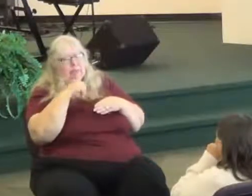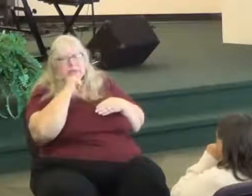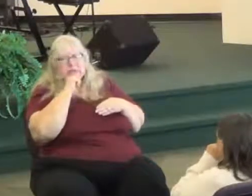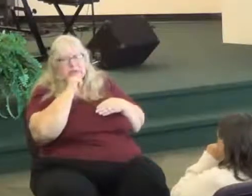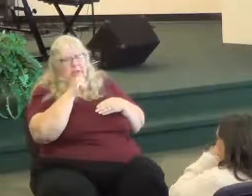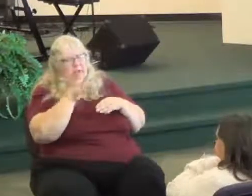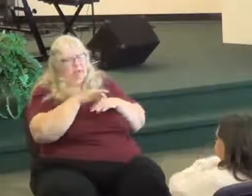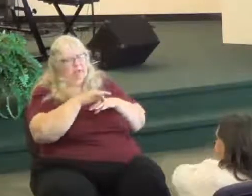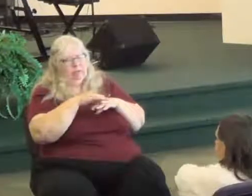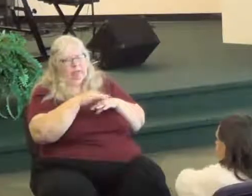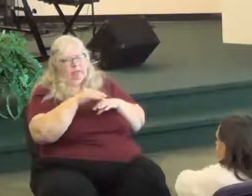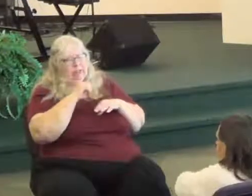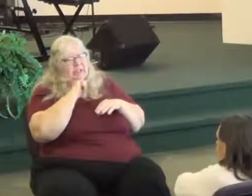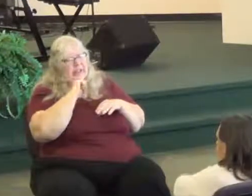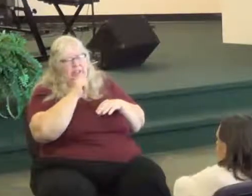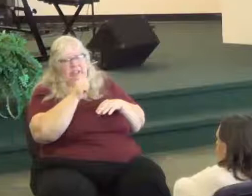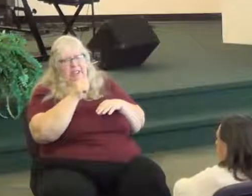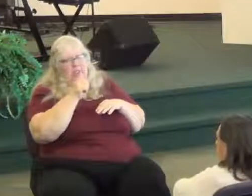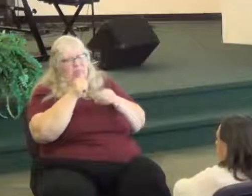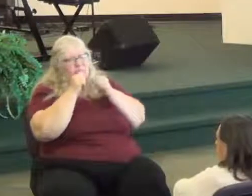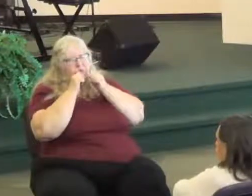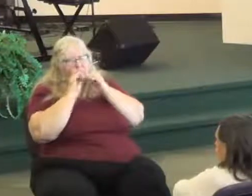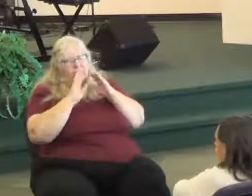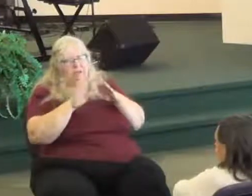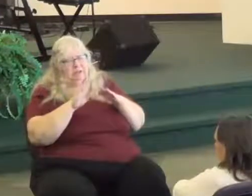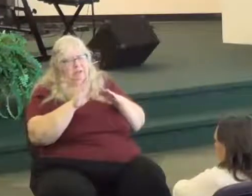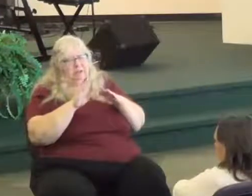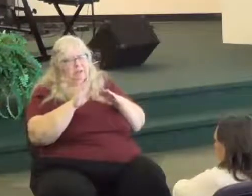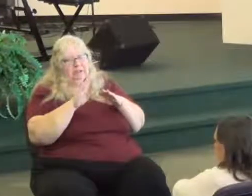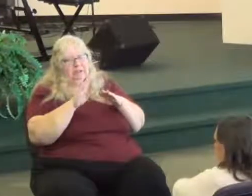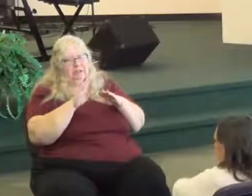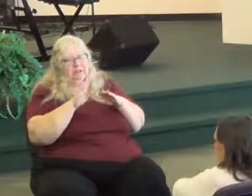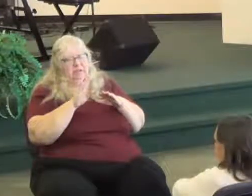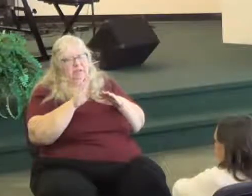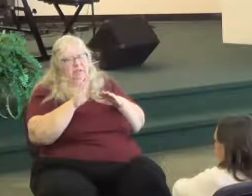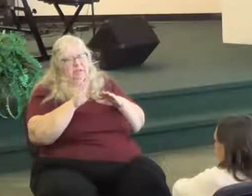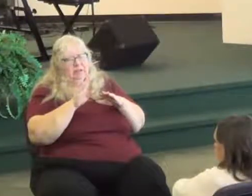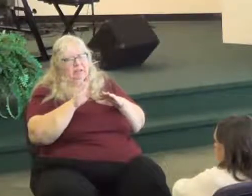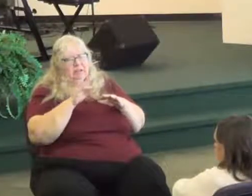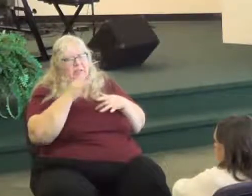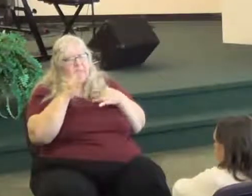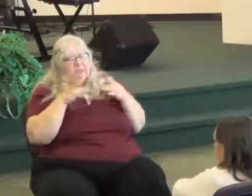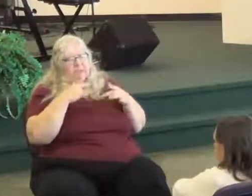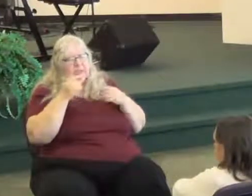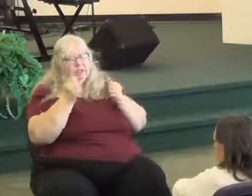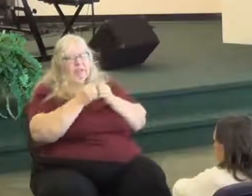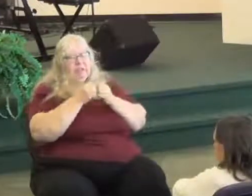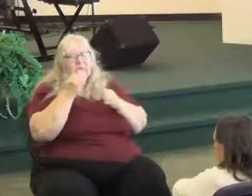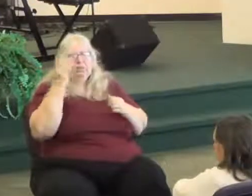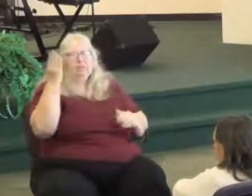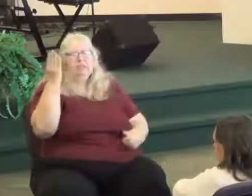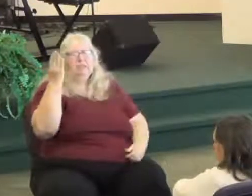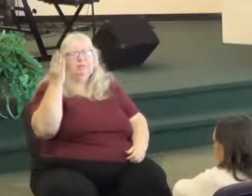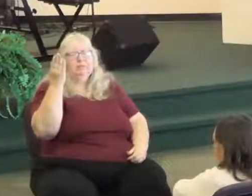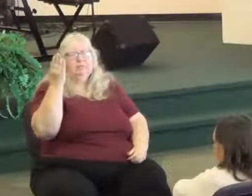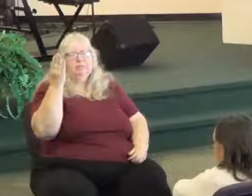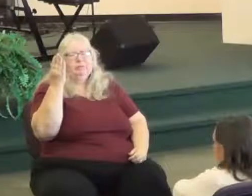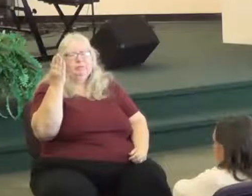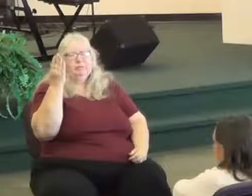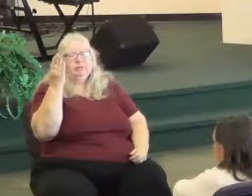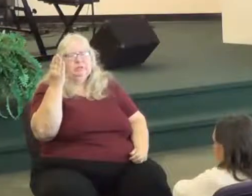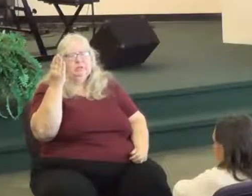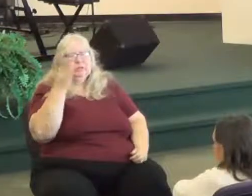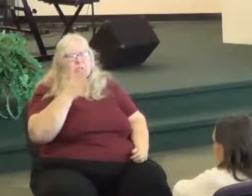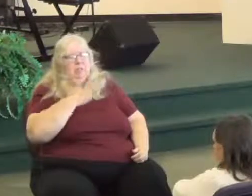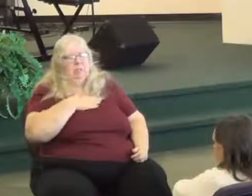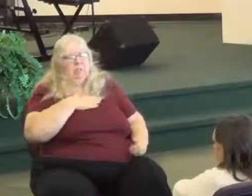blessing. It's about him. It's about the groom. I'm so excited to be with him. My health gets taken